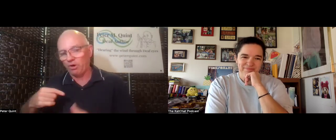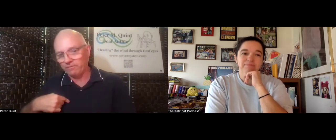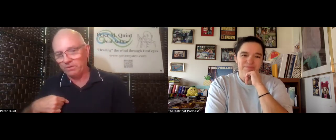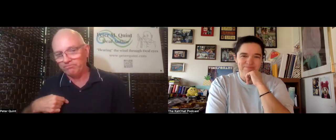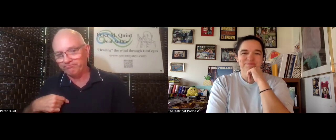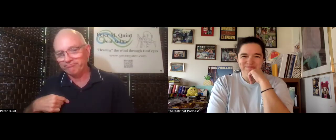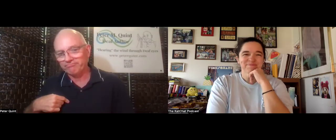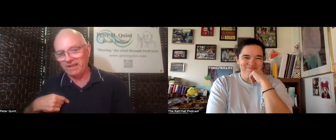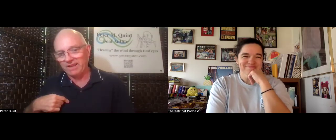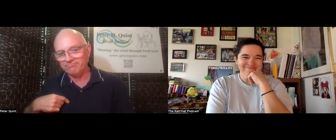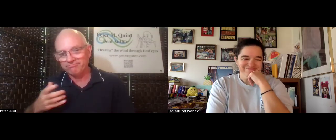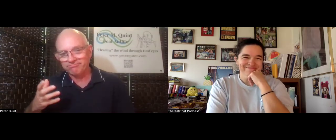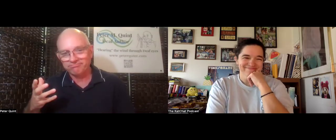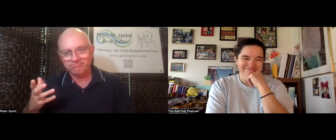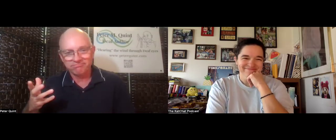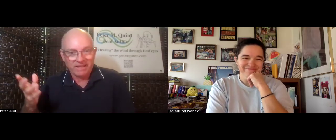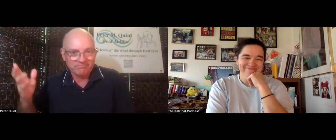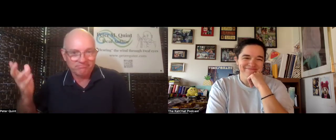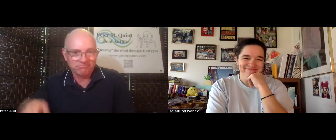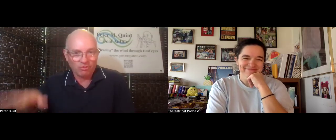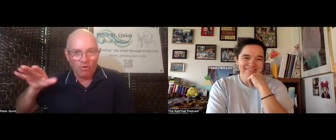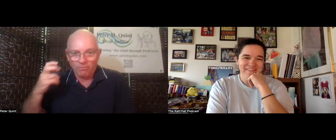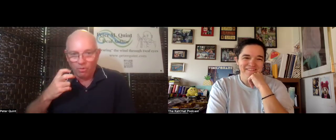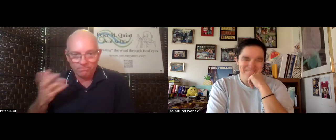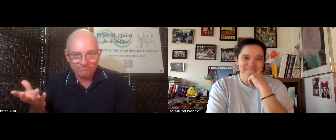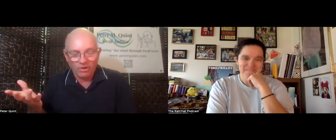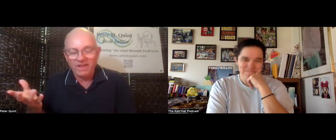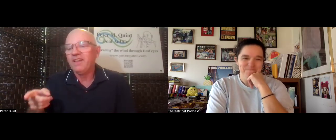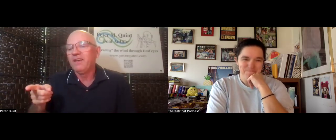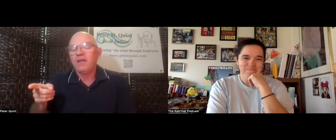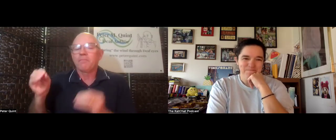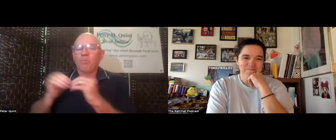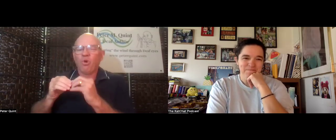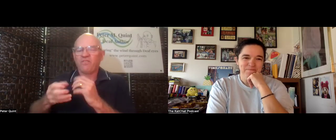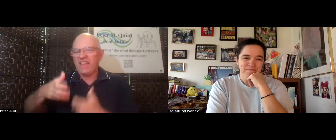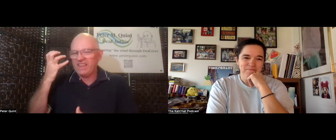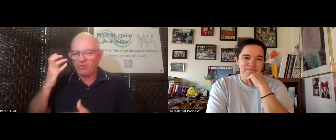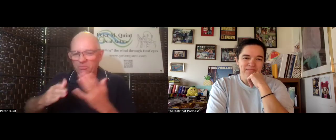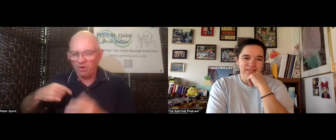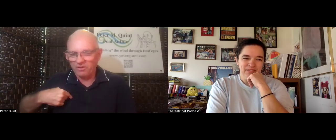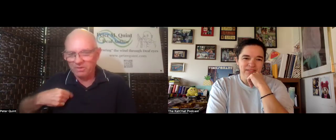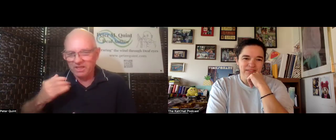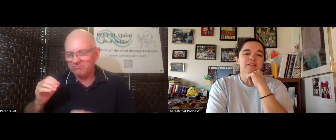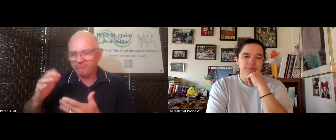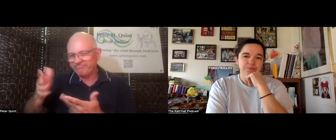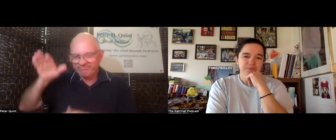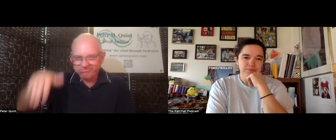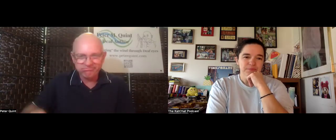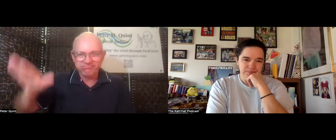hearing part. Mhm. Okay. That grew up well, okay. More of the angry part of